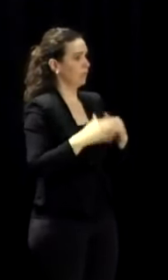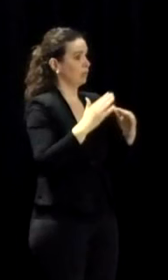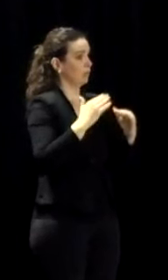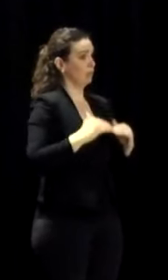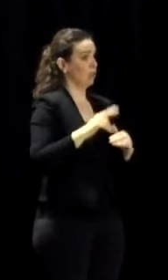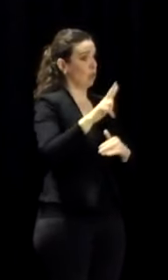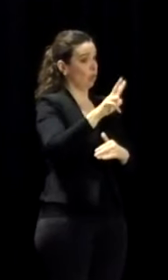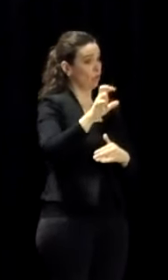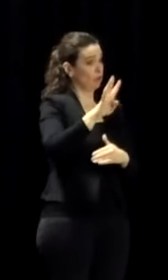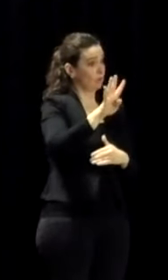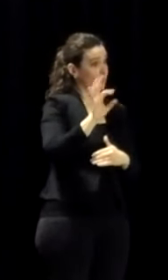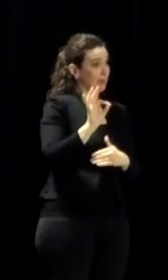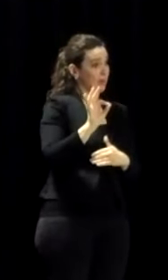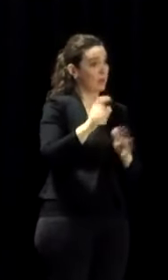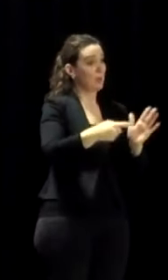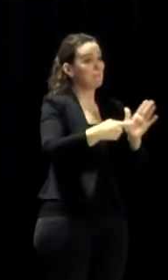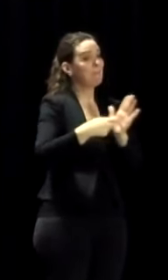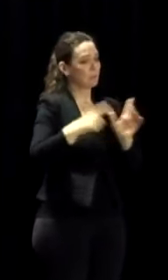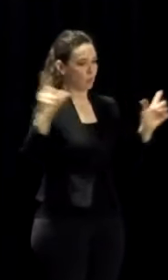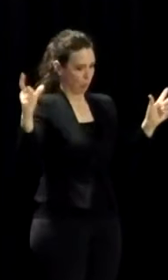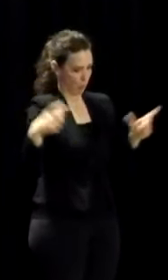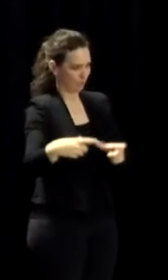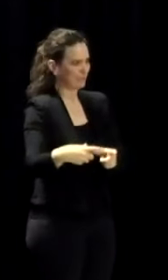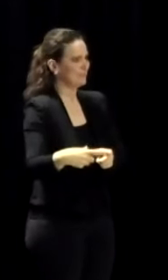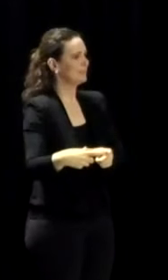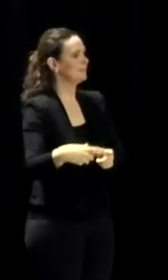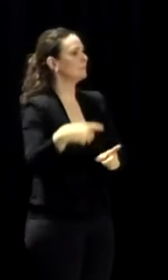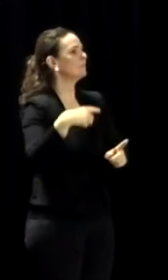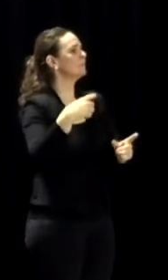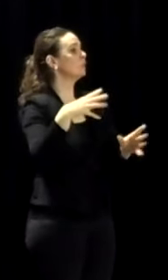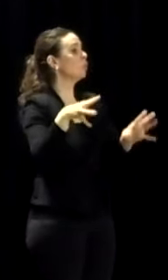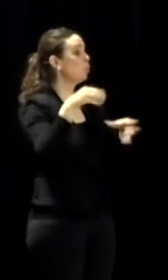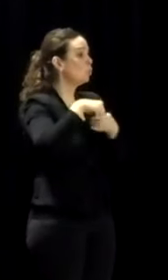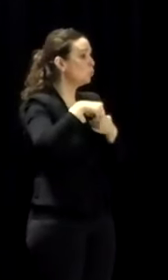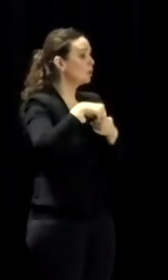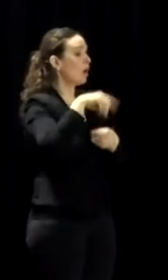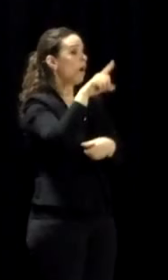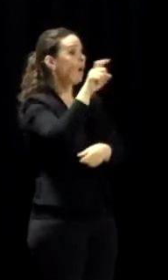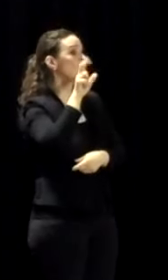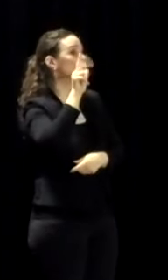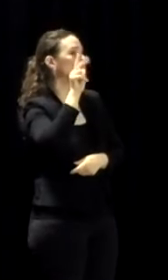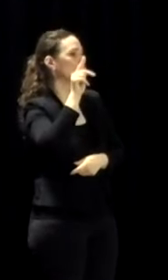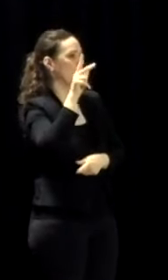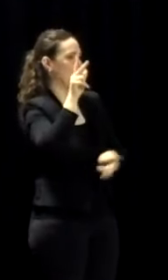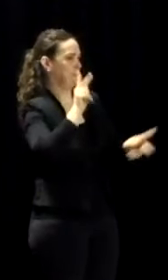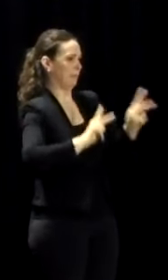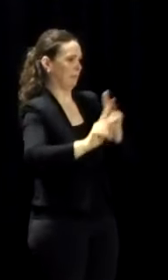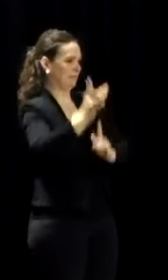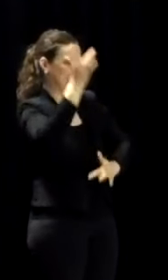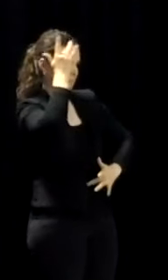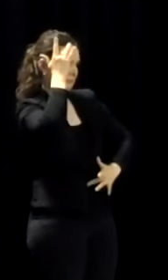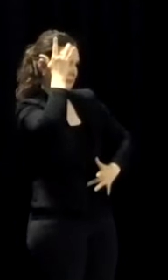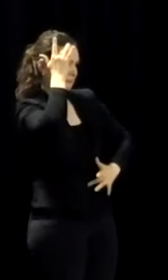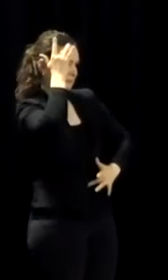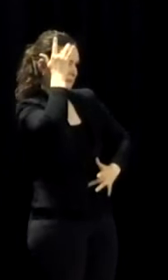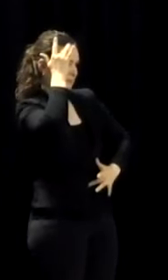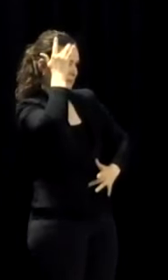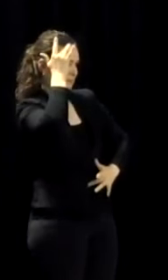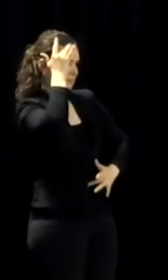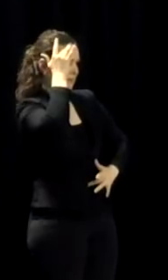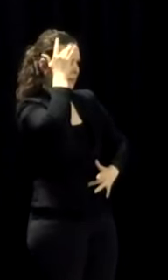Okay. Now, quarantines are tough. It's right now they're going up, but Monday they're going to